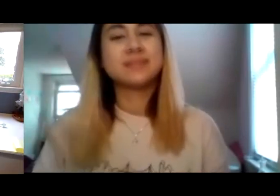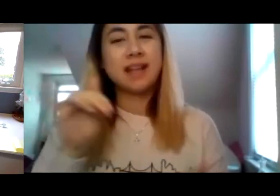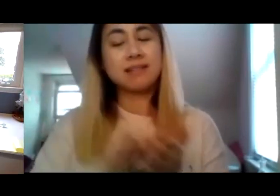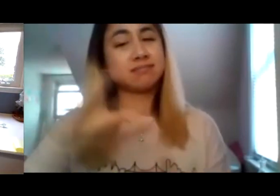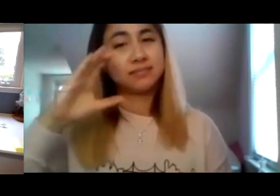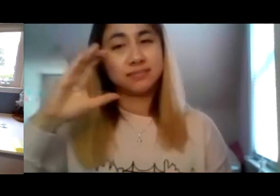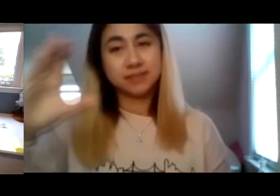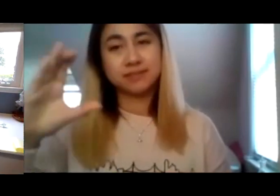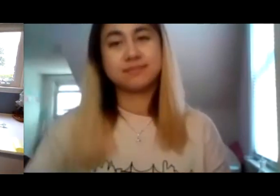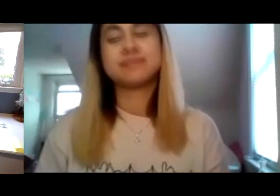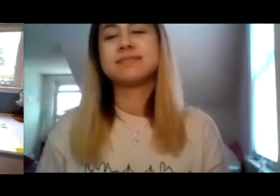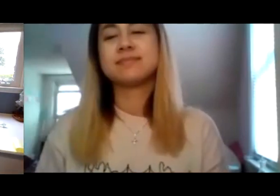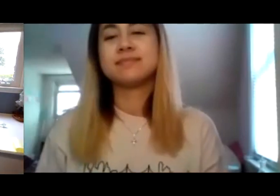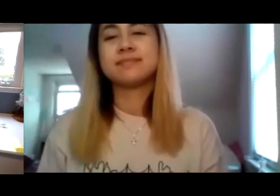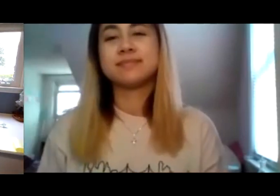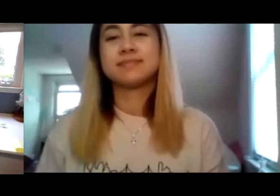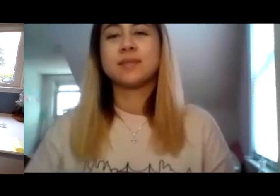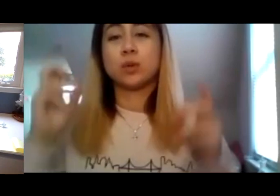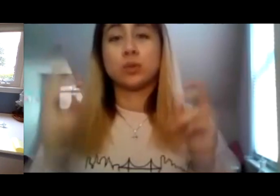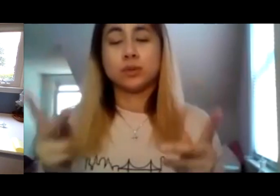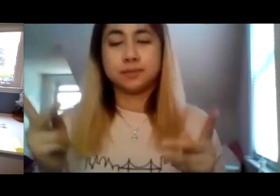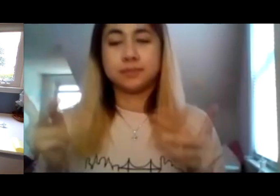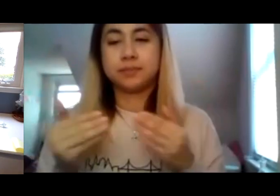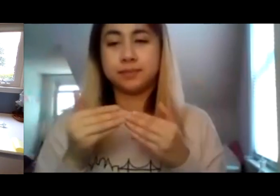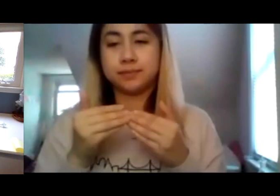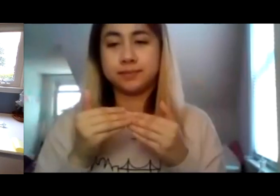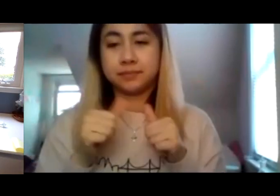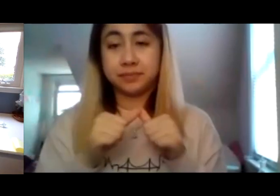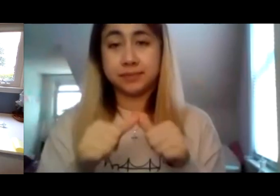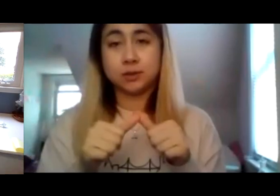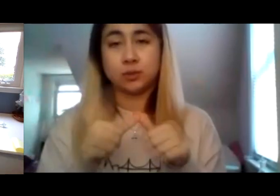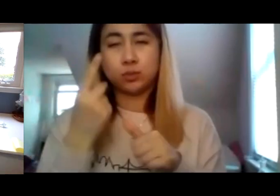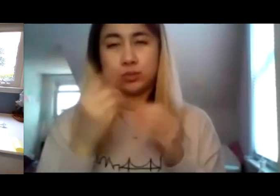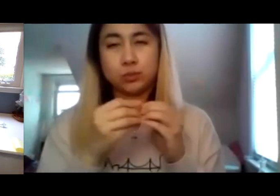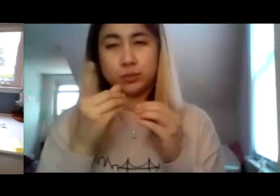C. Okay. Then we keep going. One more.